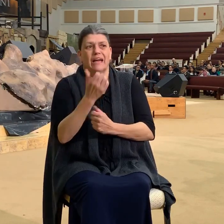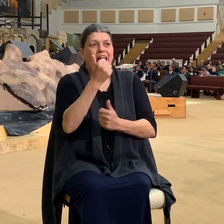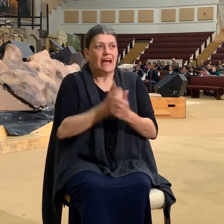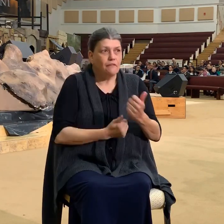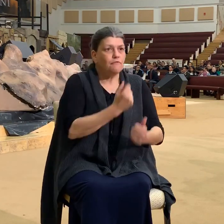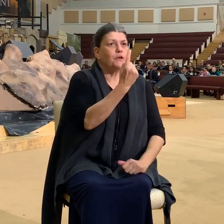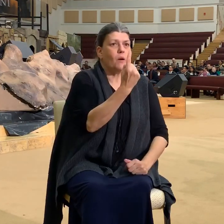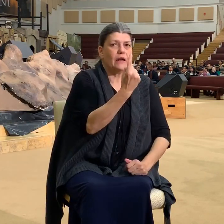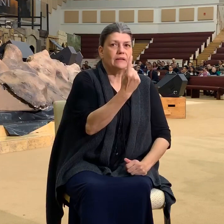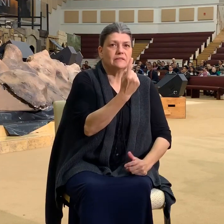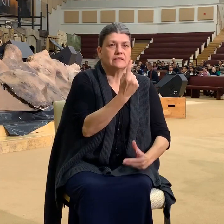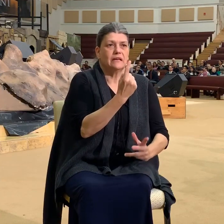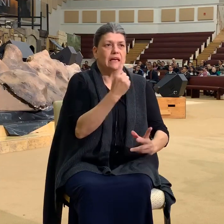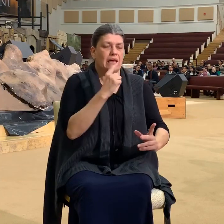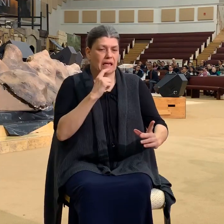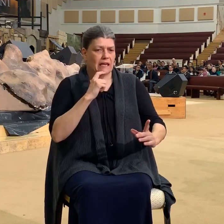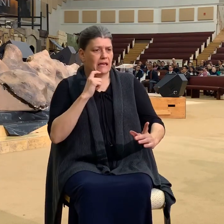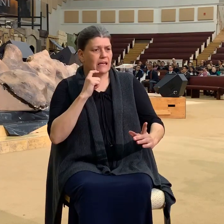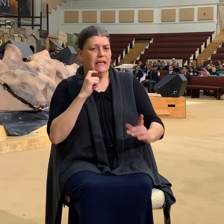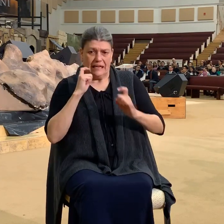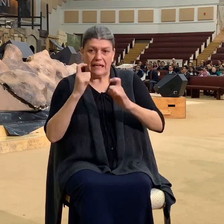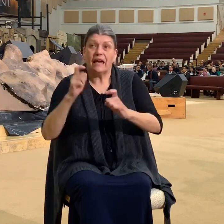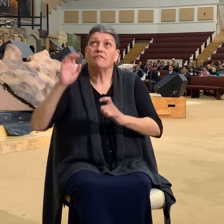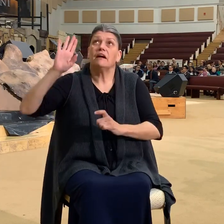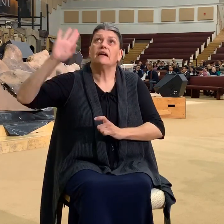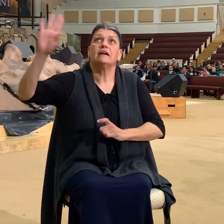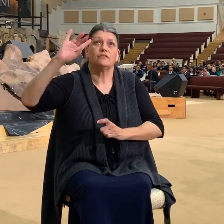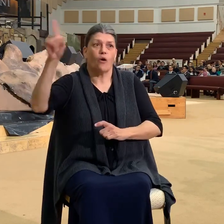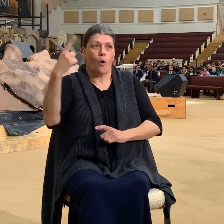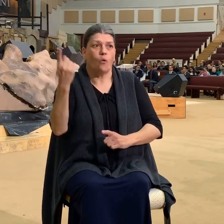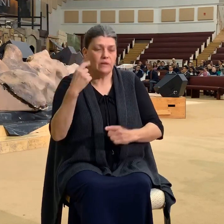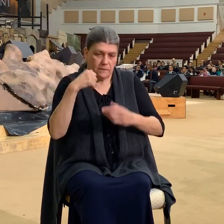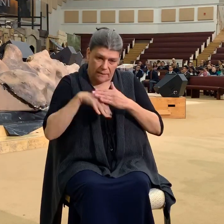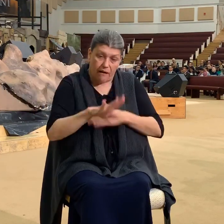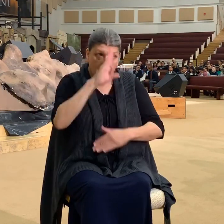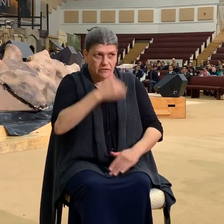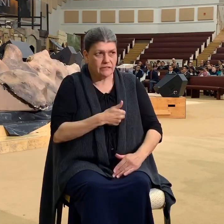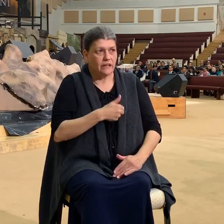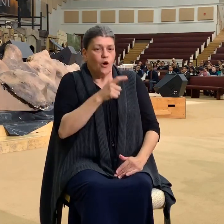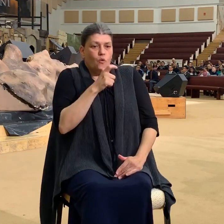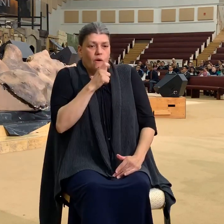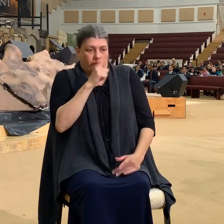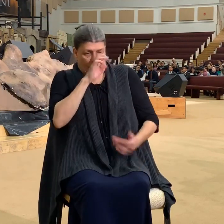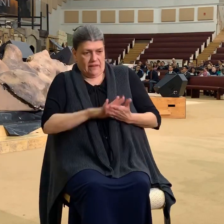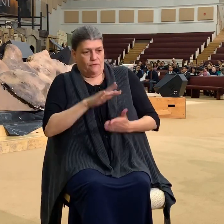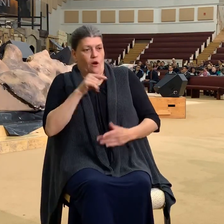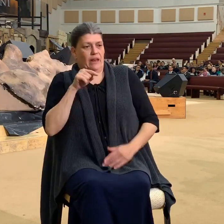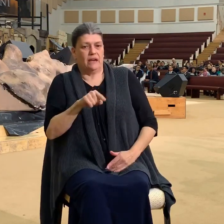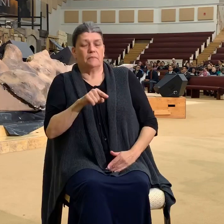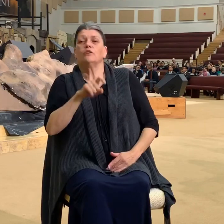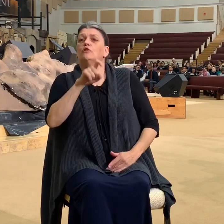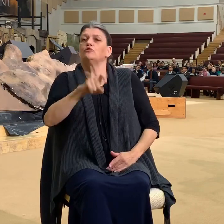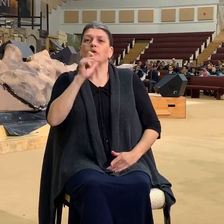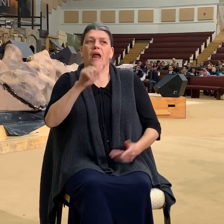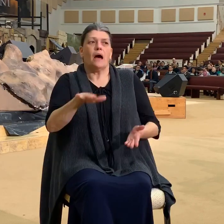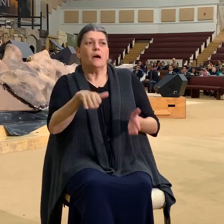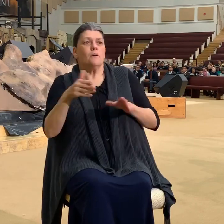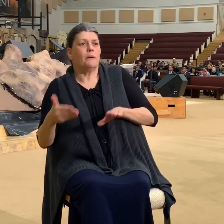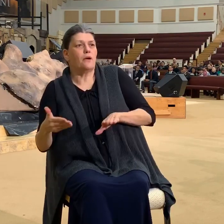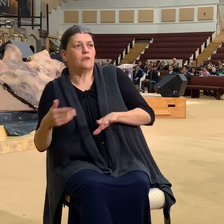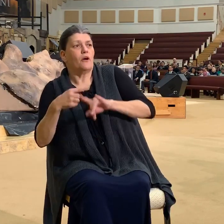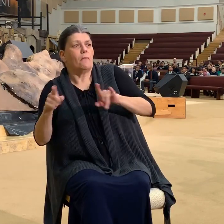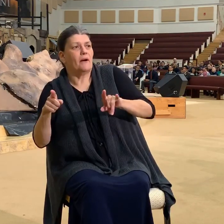Everyone. That he gave his only begotten Son, that whosoever believeth in him should not perish but have everlasting